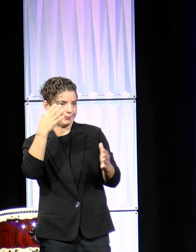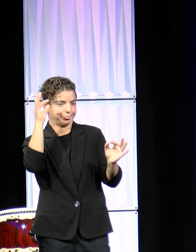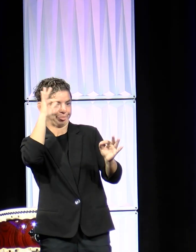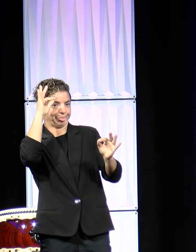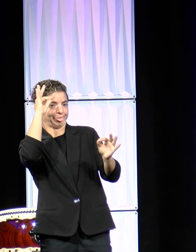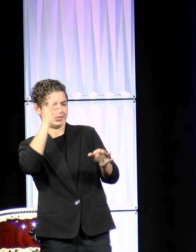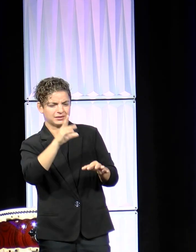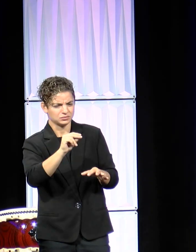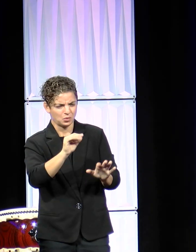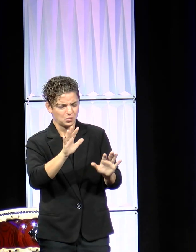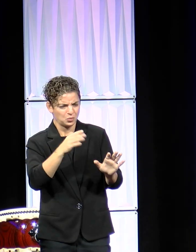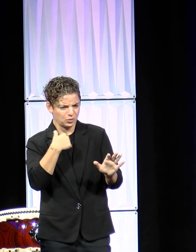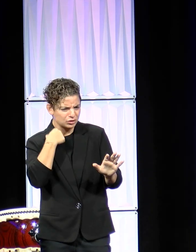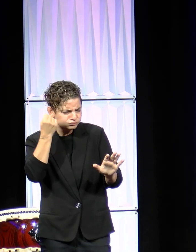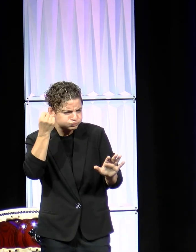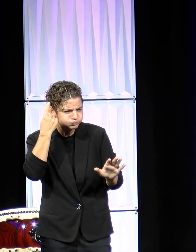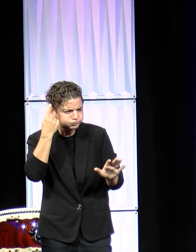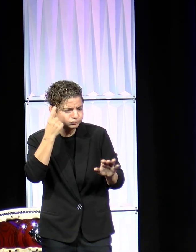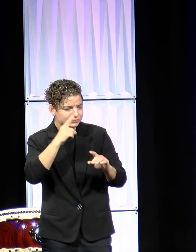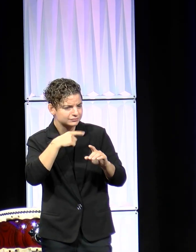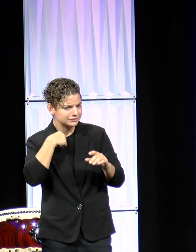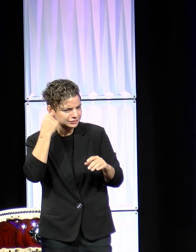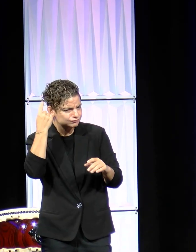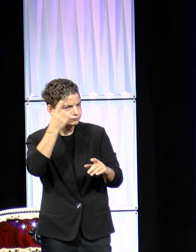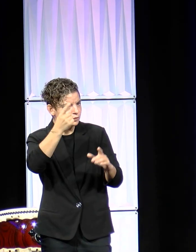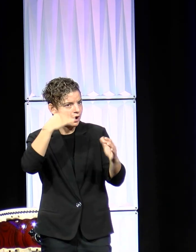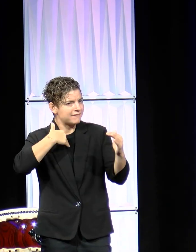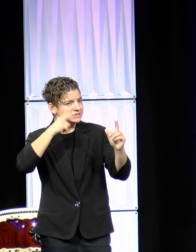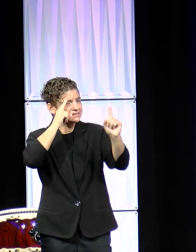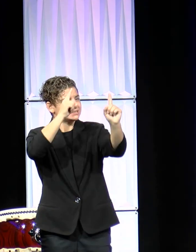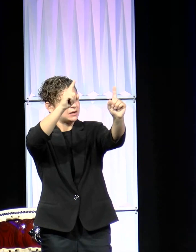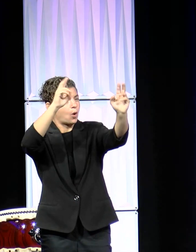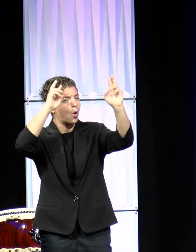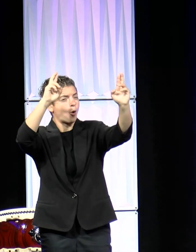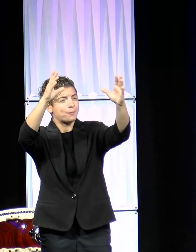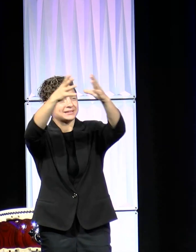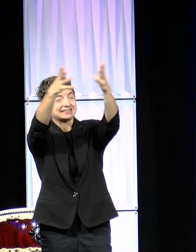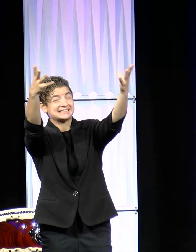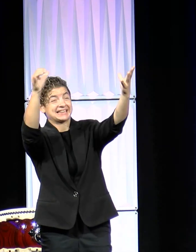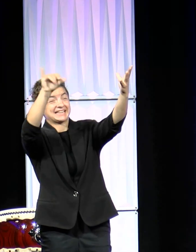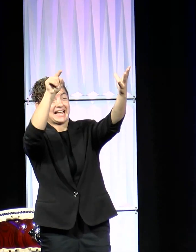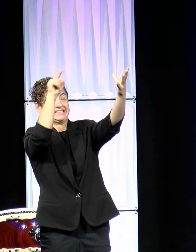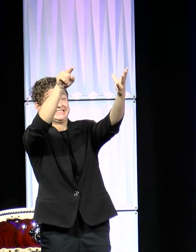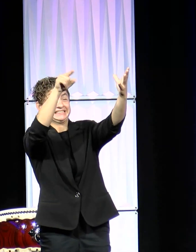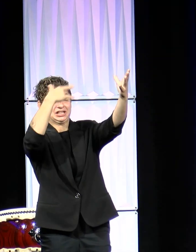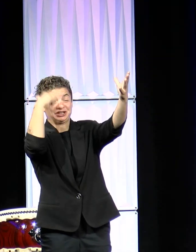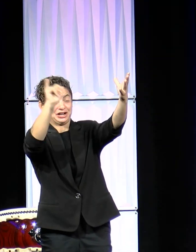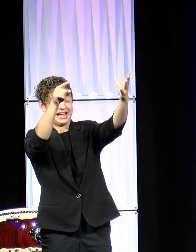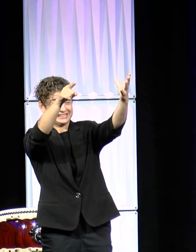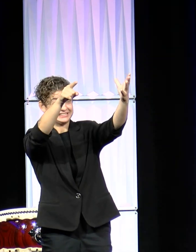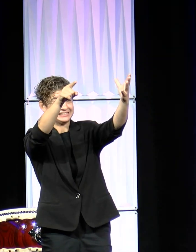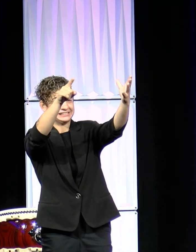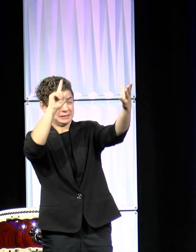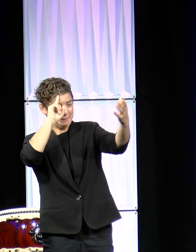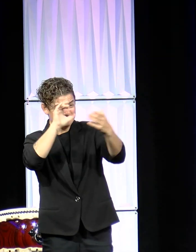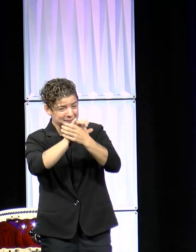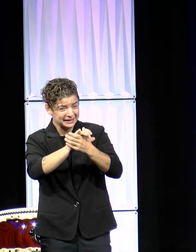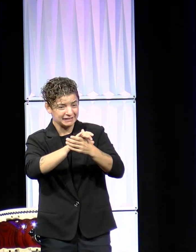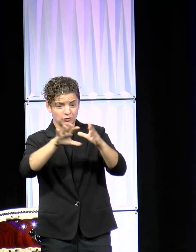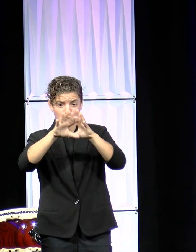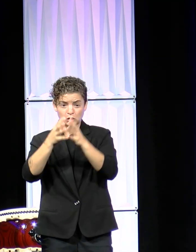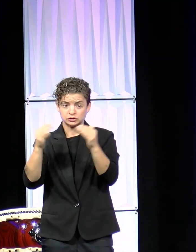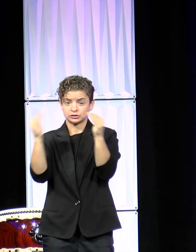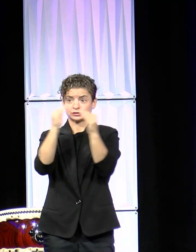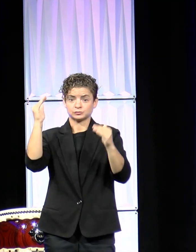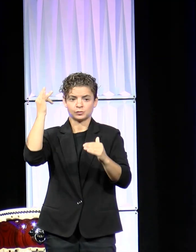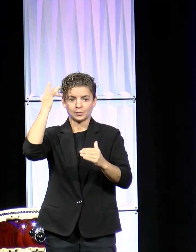a belief that we could have hope in a just world. What